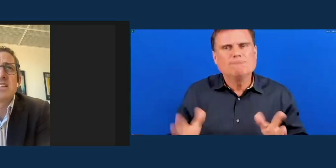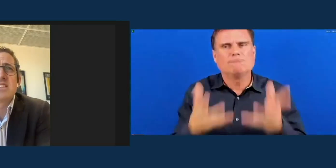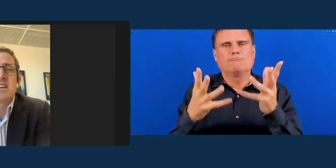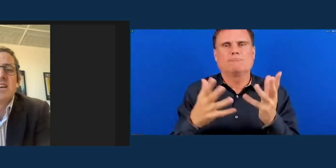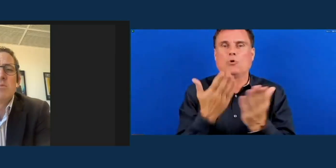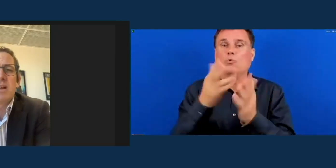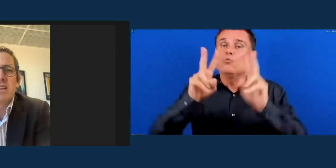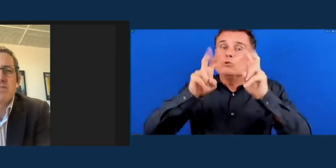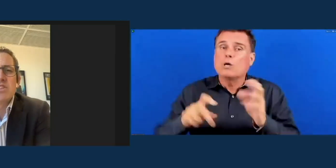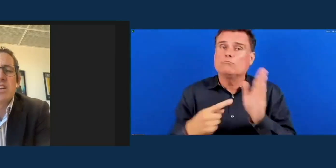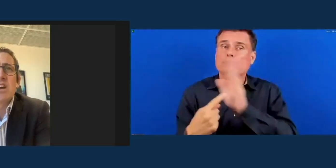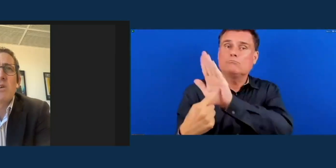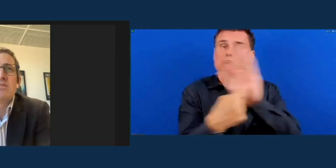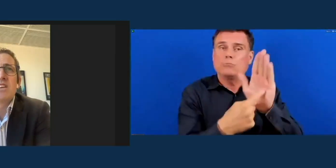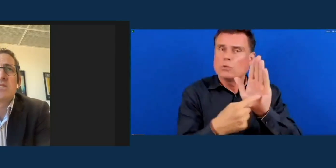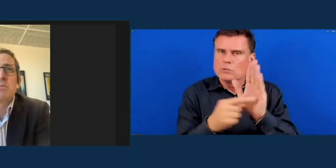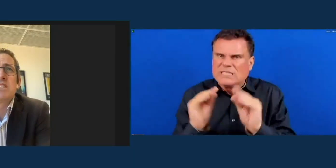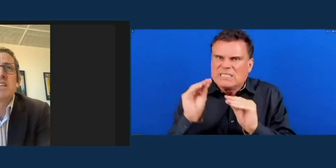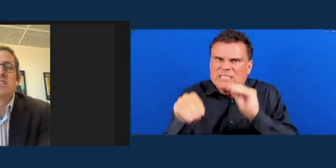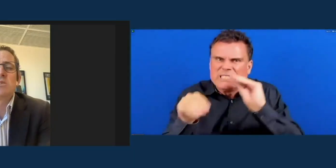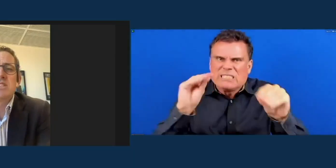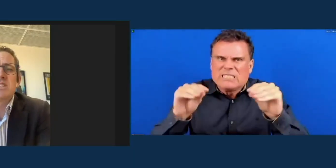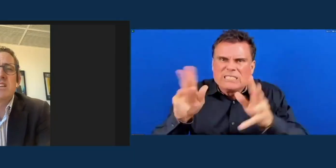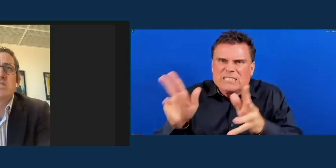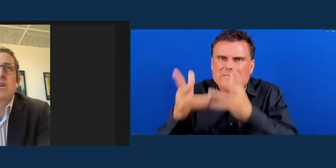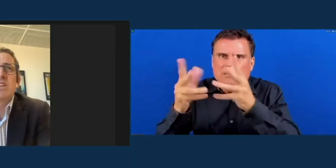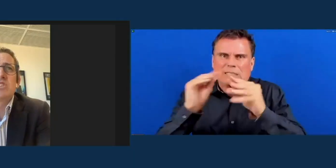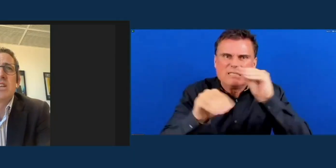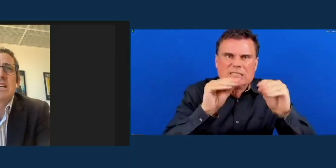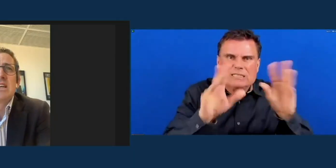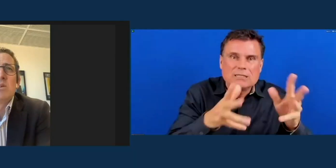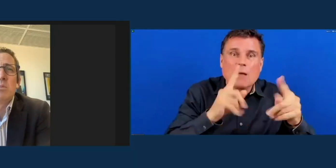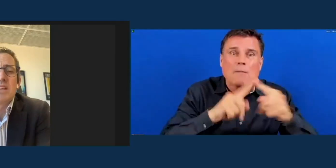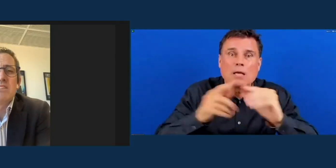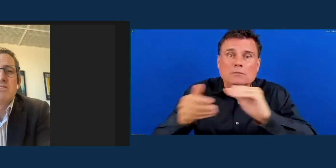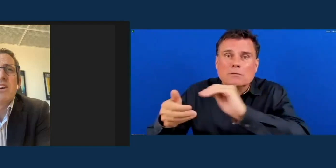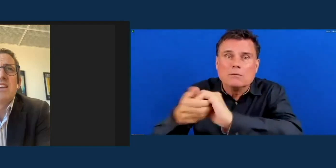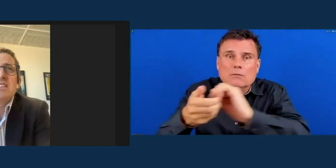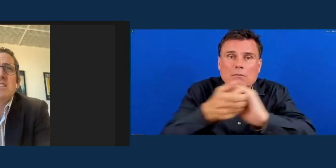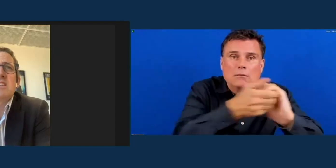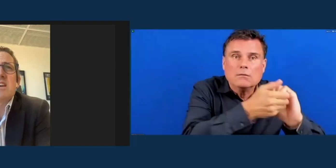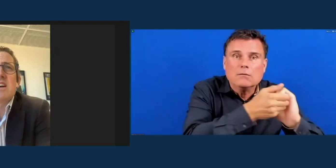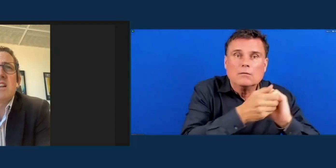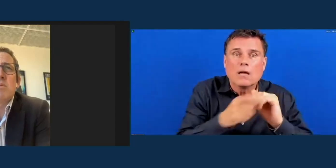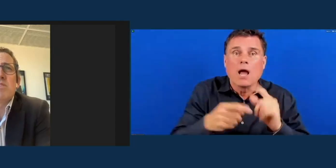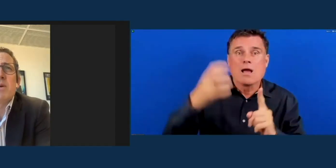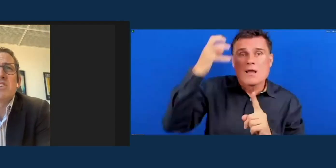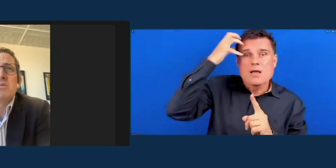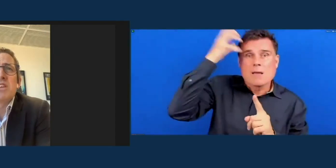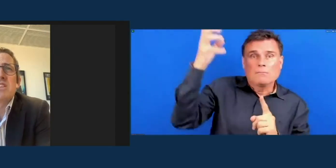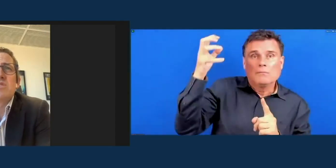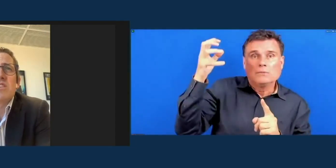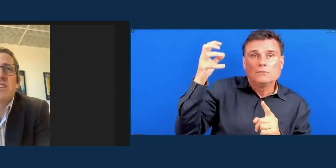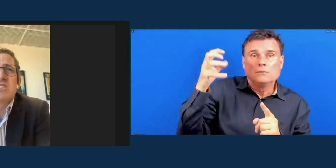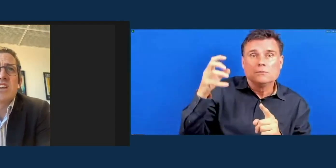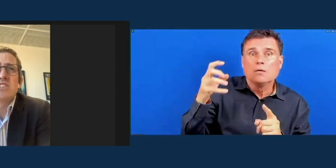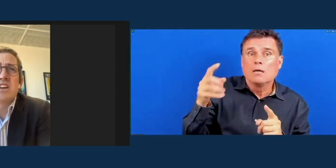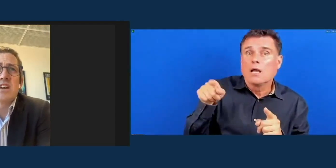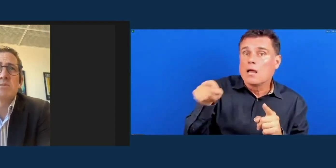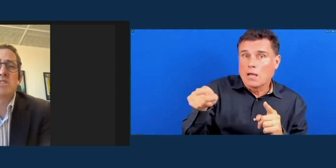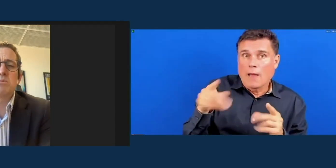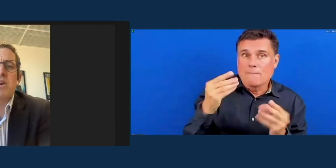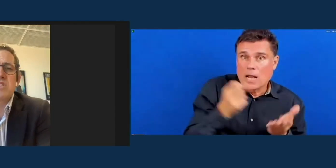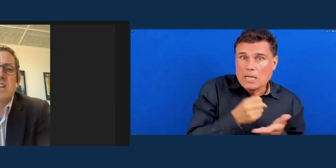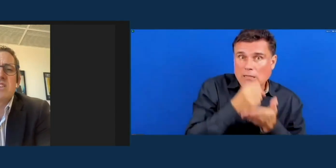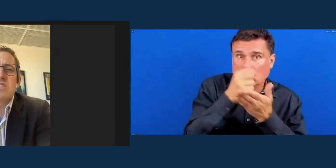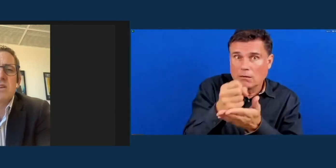private sector, by leveraging co-investment to extend its reach. Blended finance are collaborative partnerships that can strengthen education